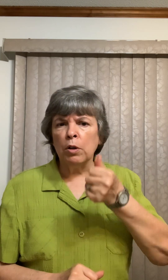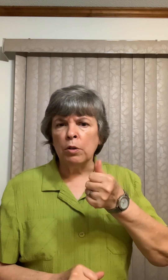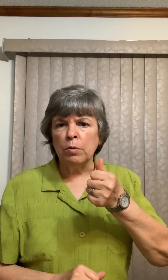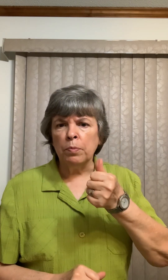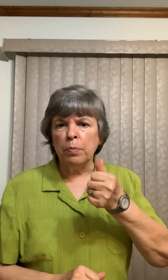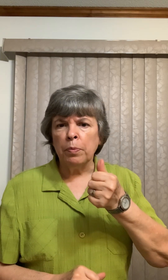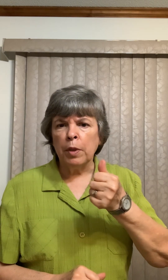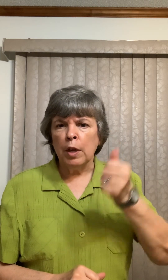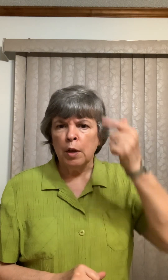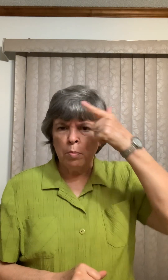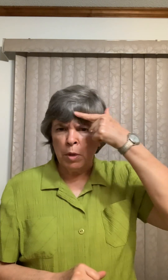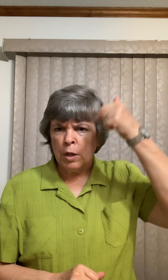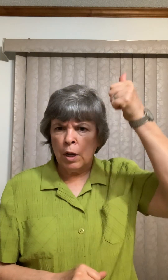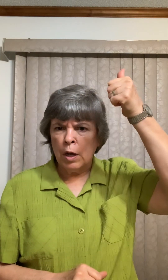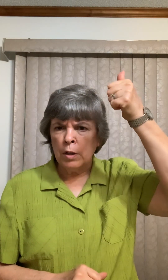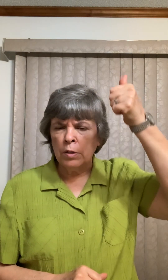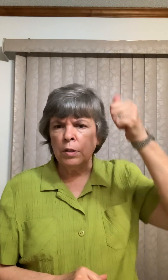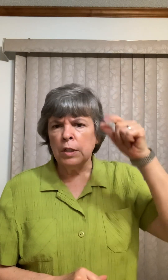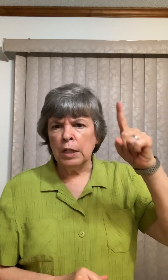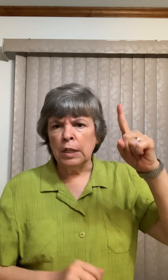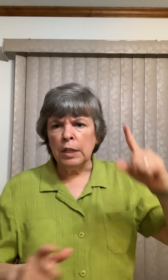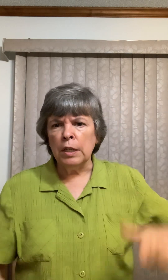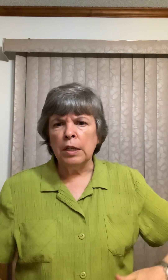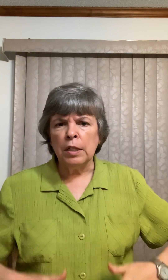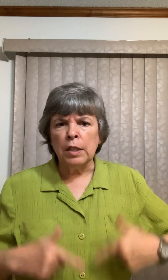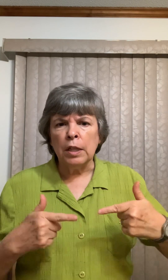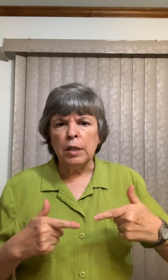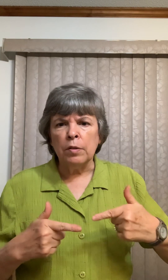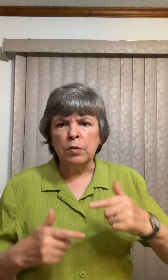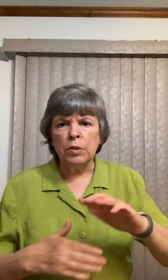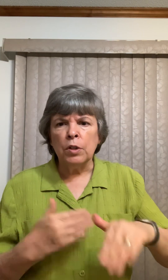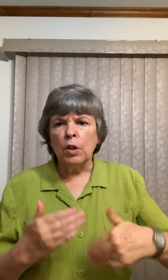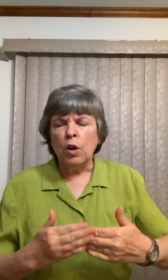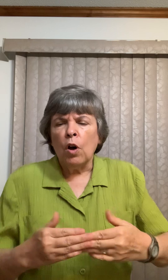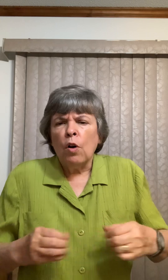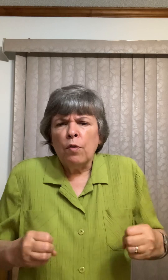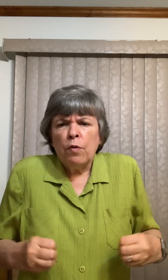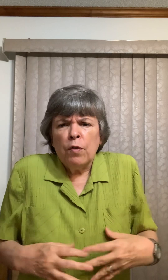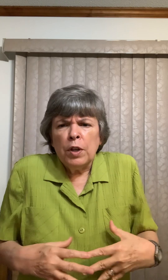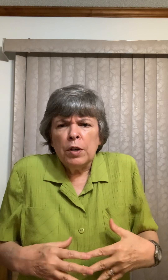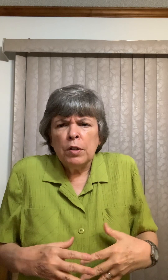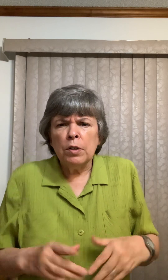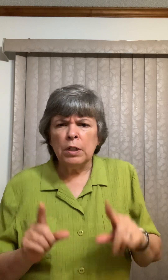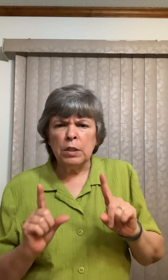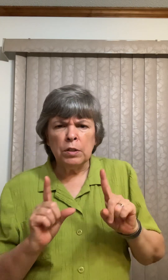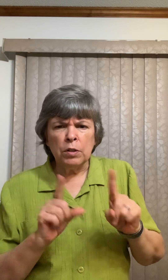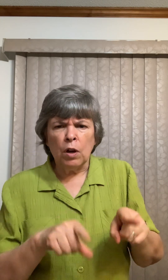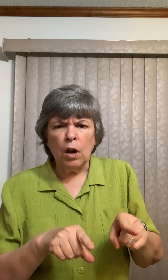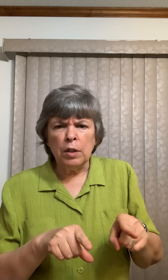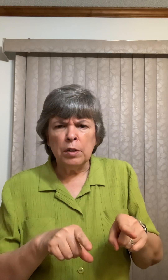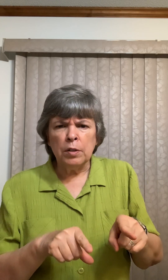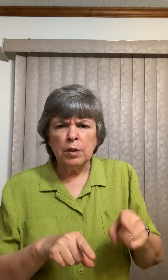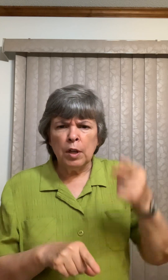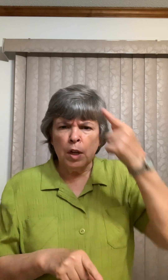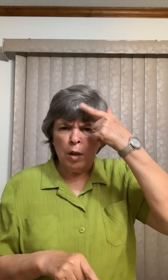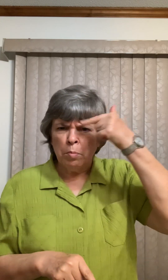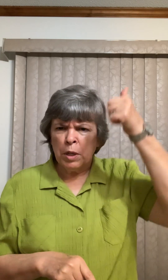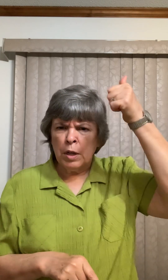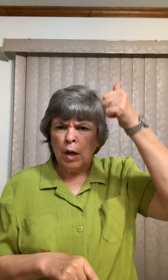tomorrow. Because he lives, all fear is gone.